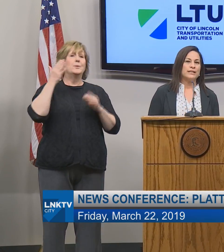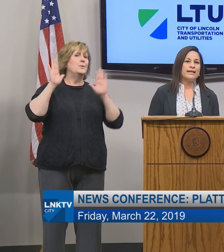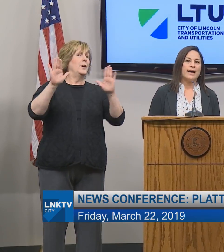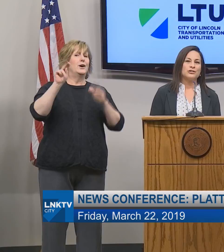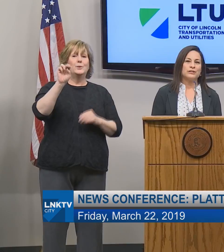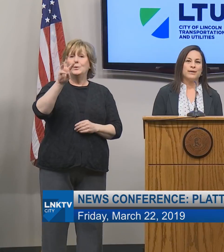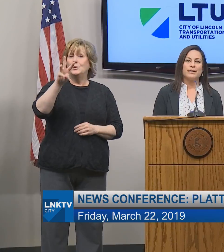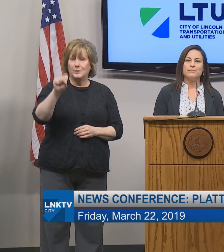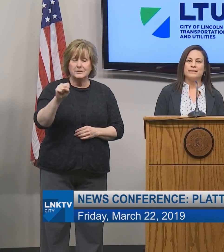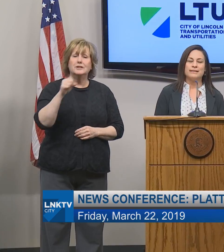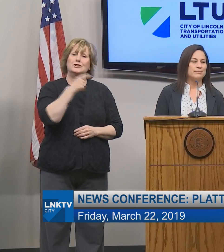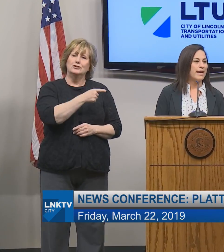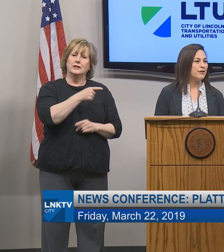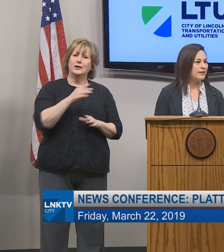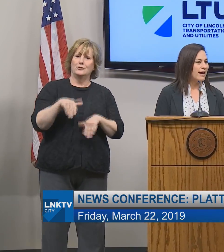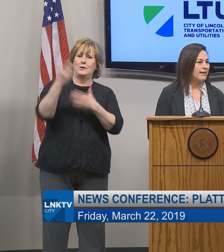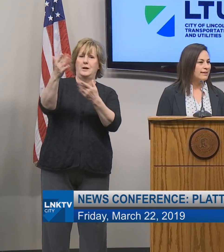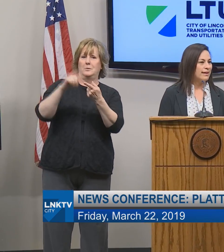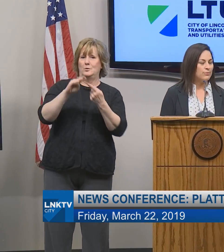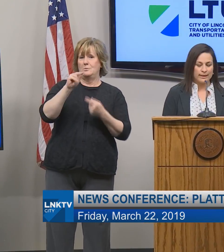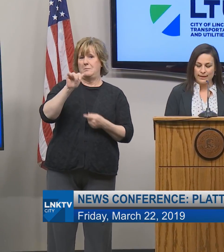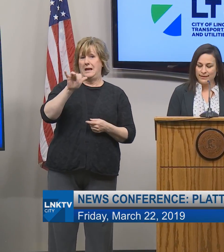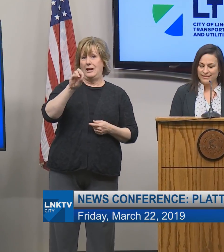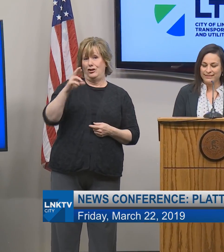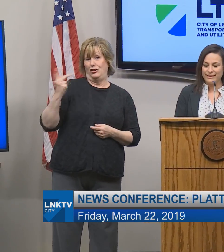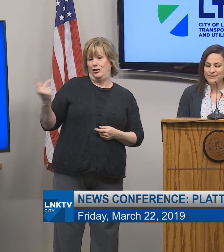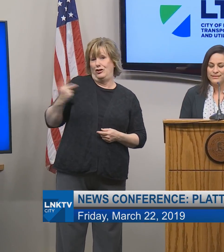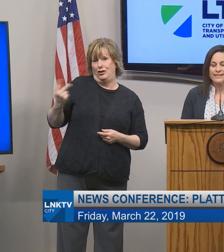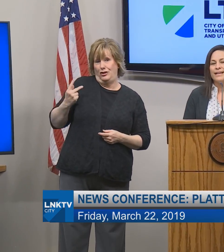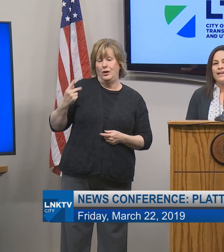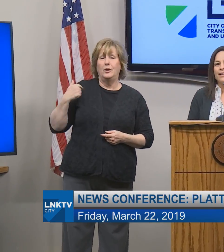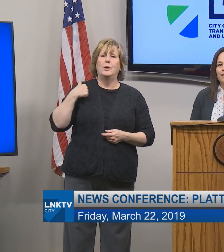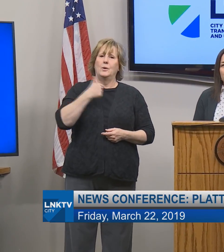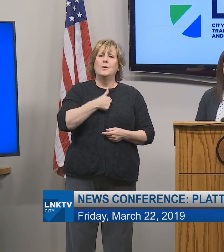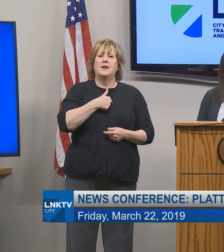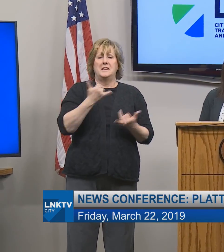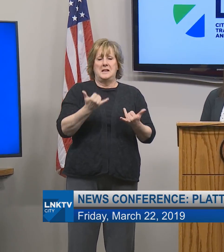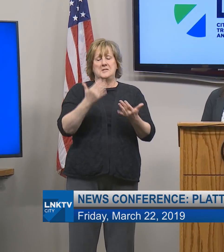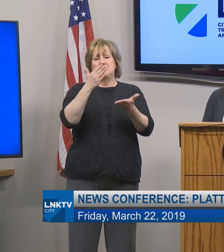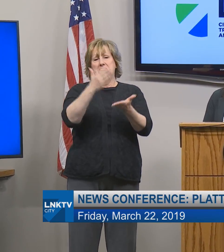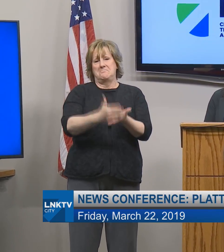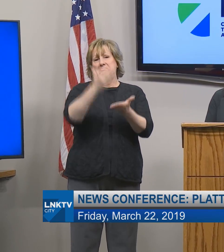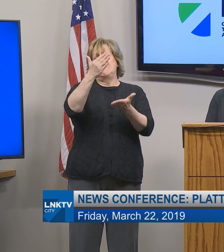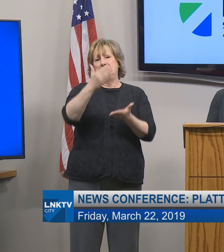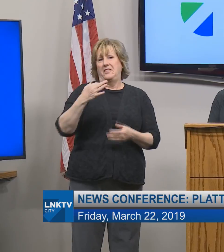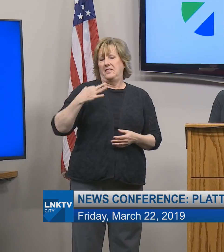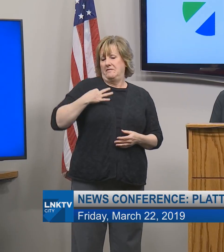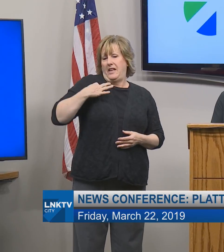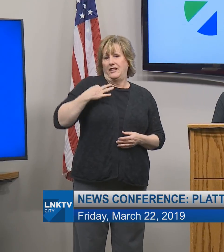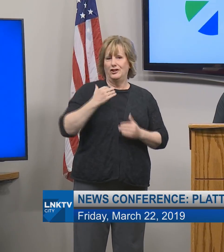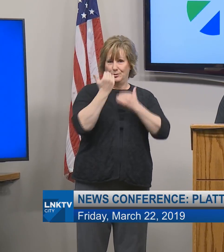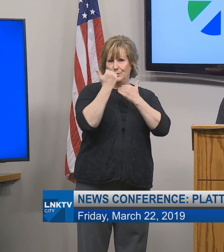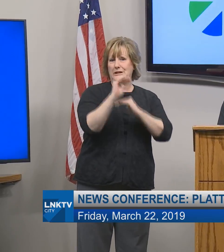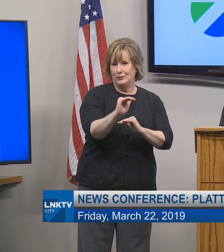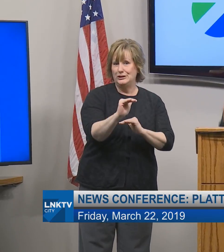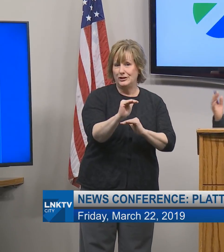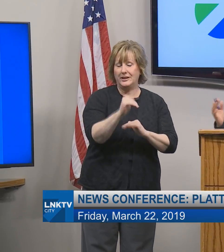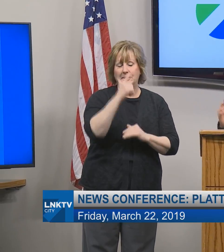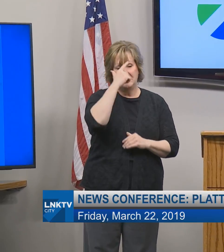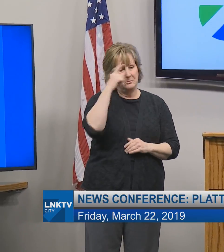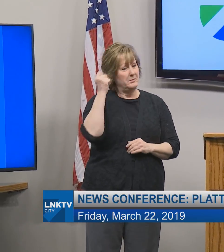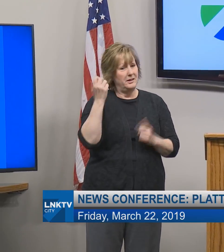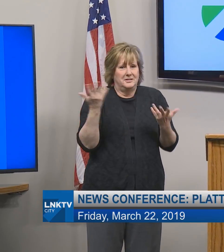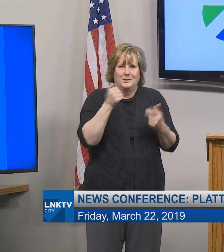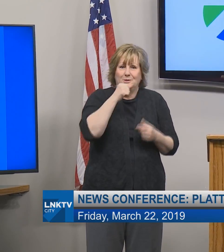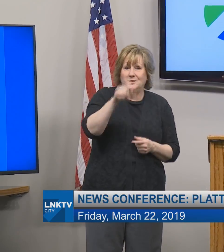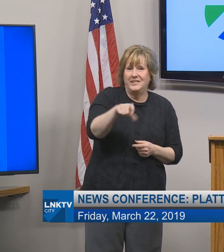that she actually recommended to Mayor and I that we lift the voluntary restrictions because